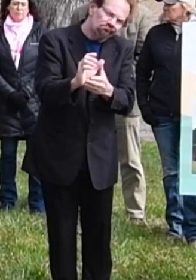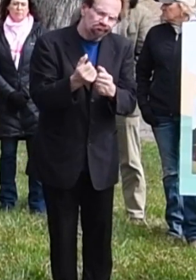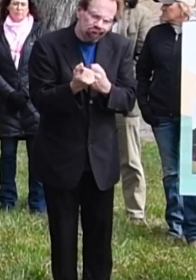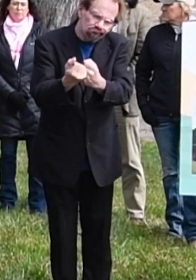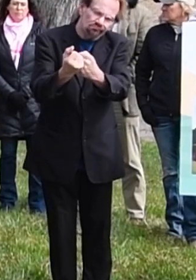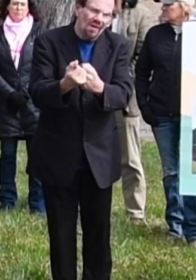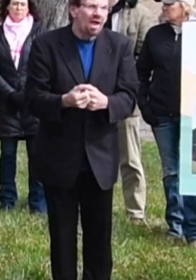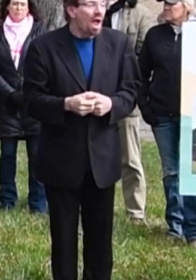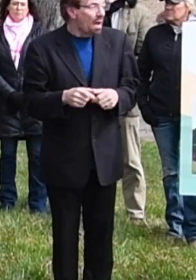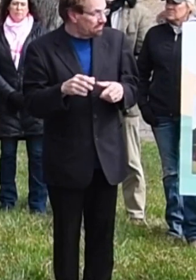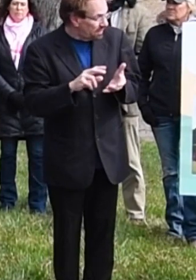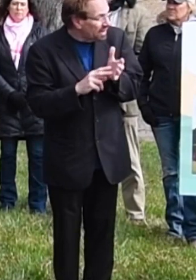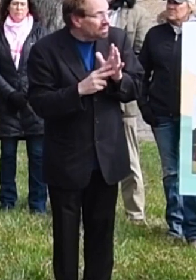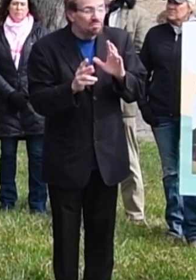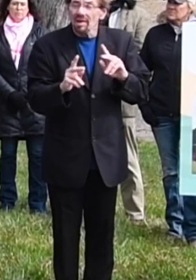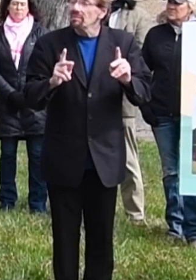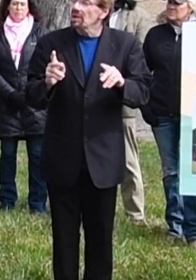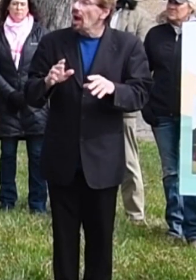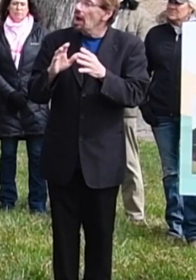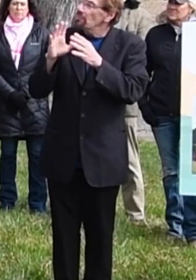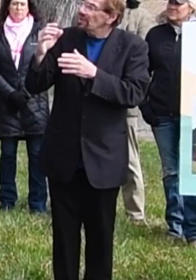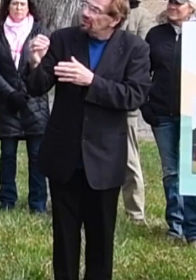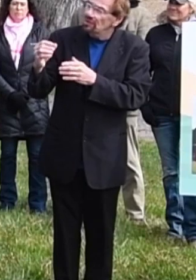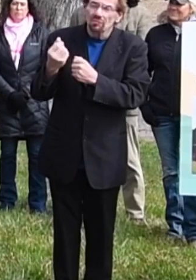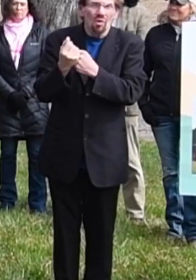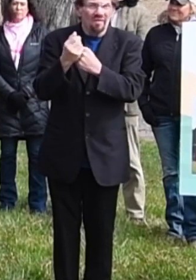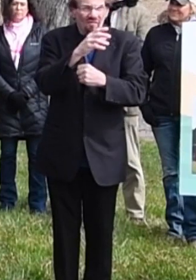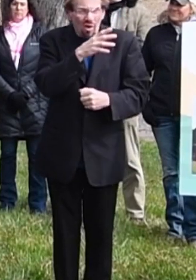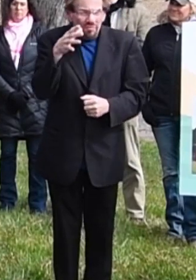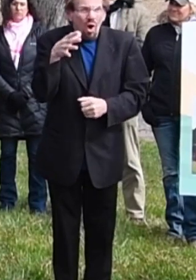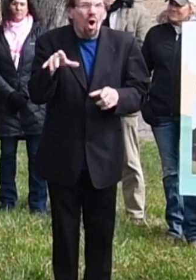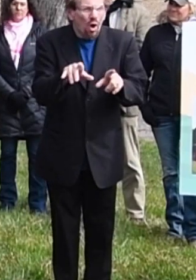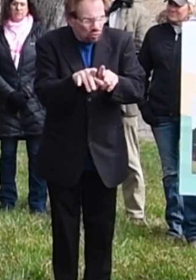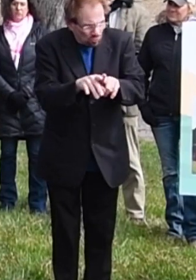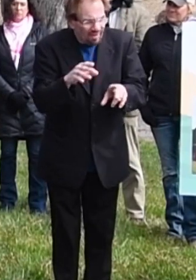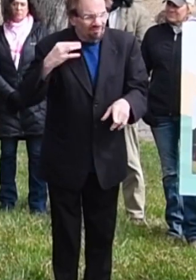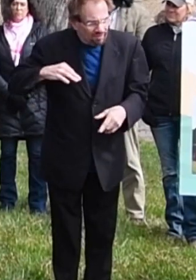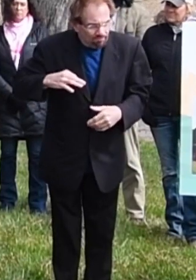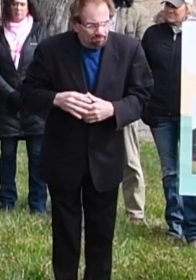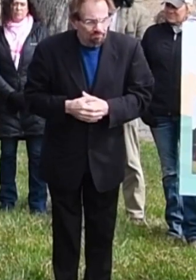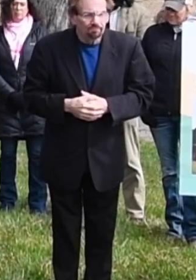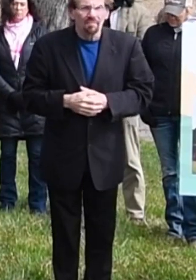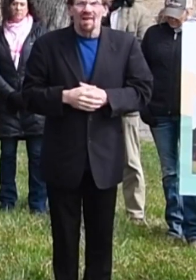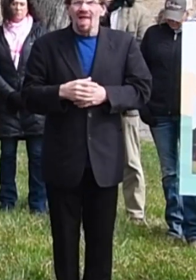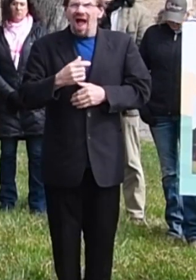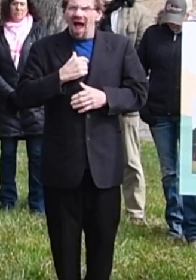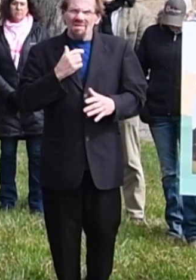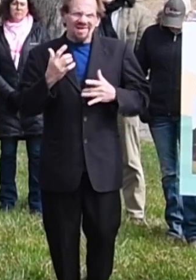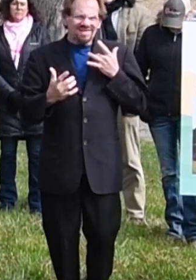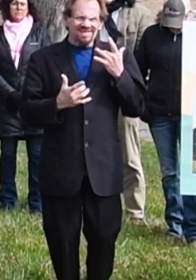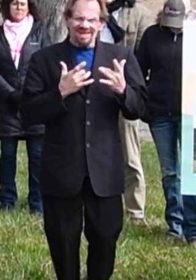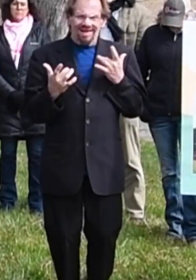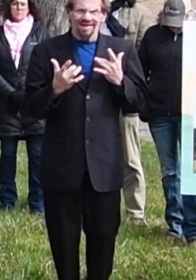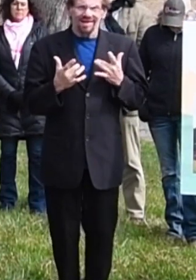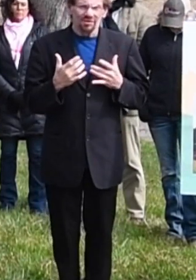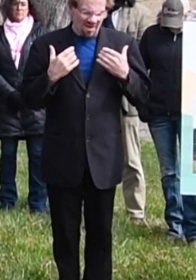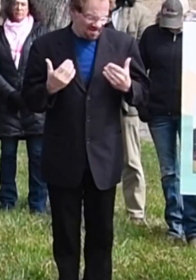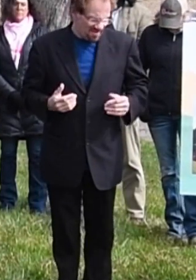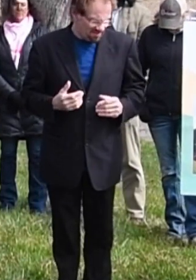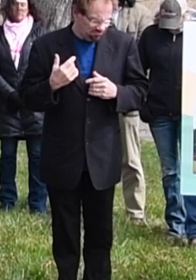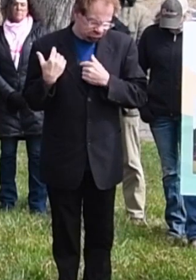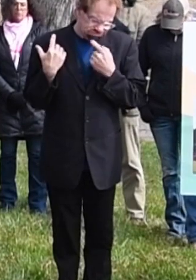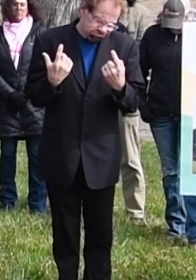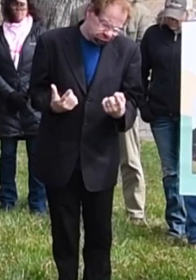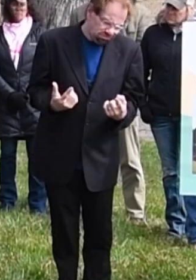the people and companies who support our farms. I'm excited to roll out our